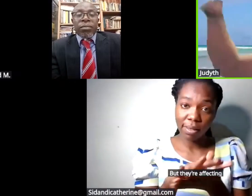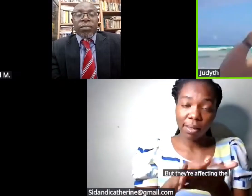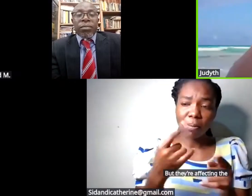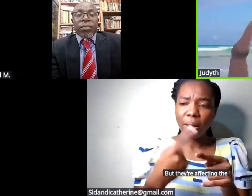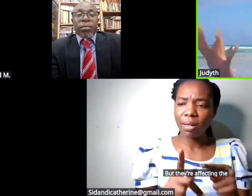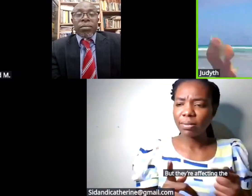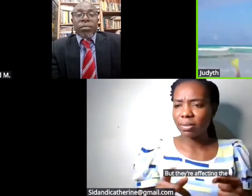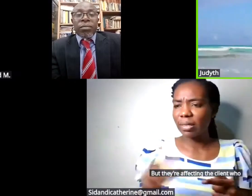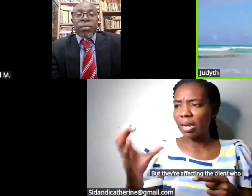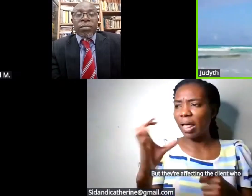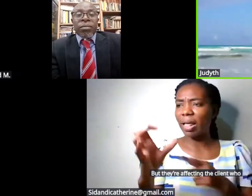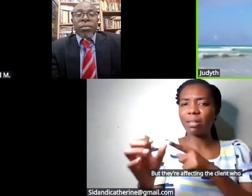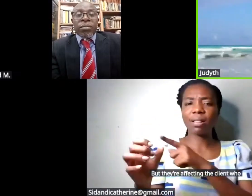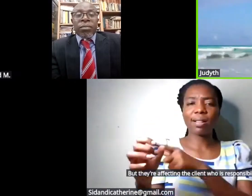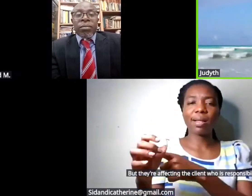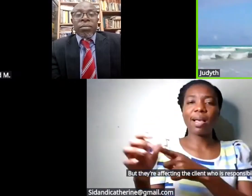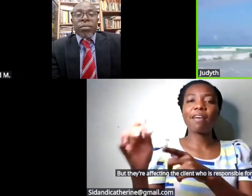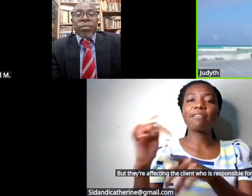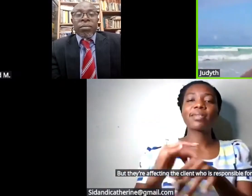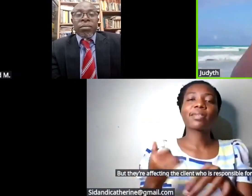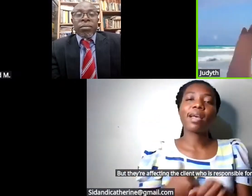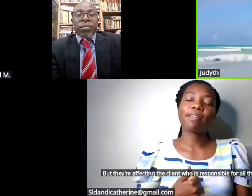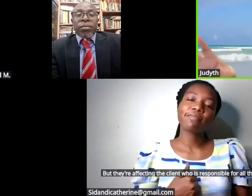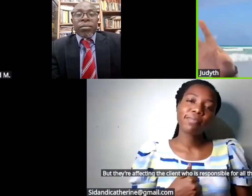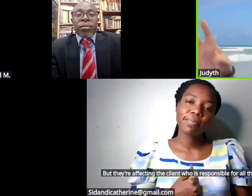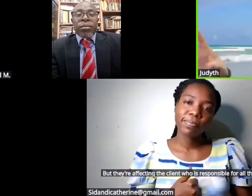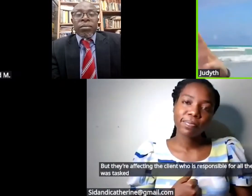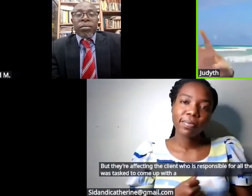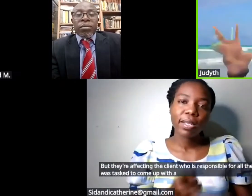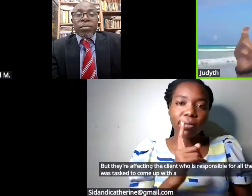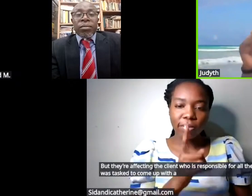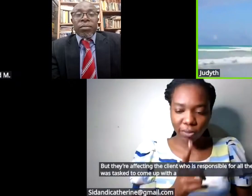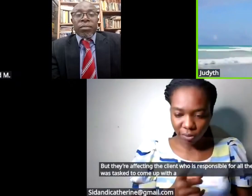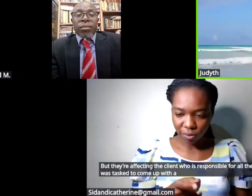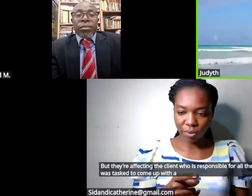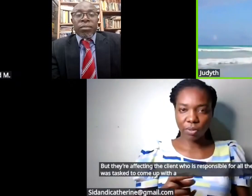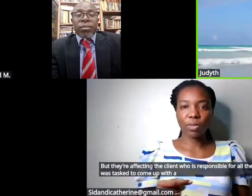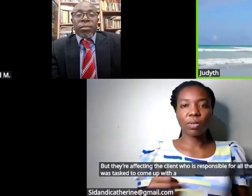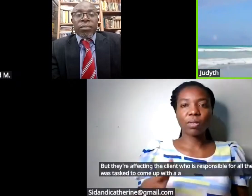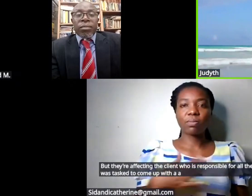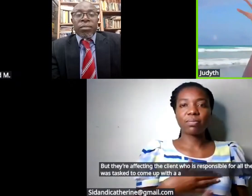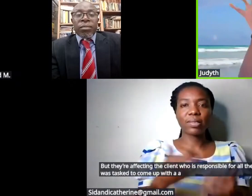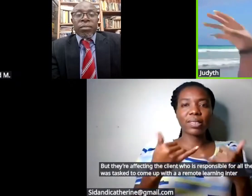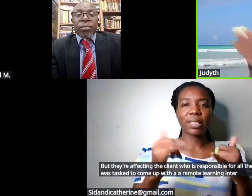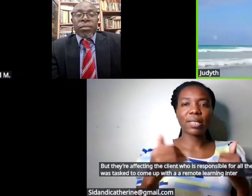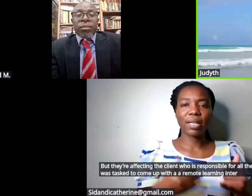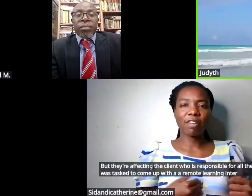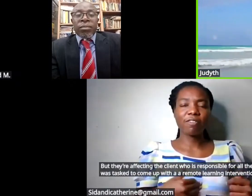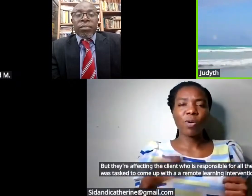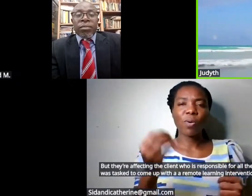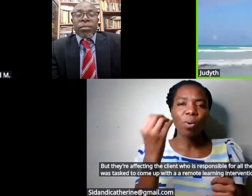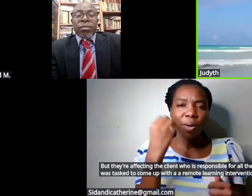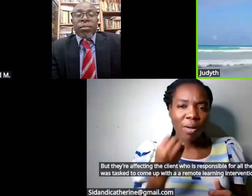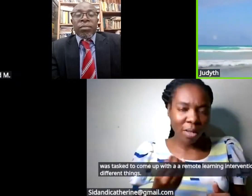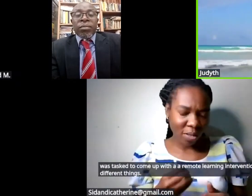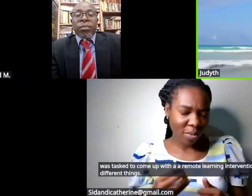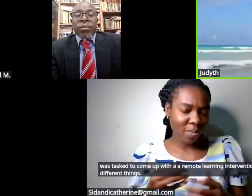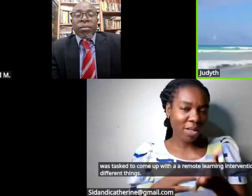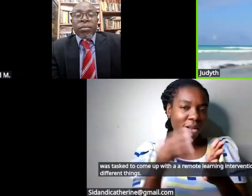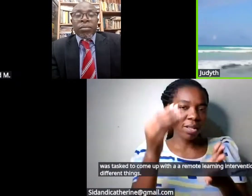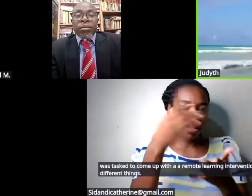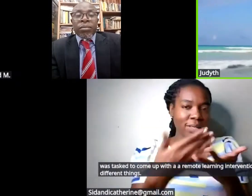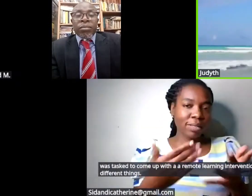is responsible for all these people. So I was tasked to come up with a remote learning intervention that touches different things. It was